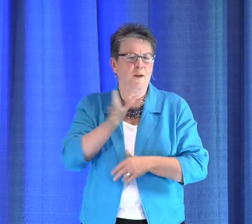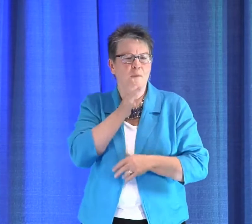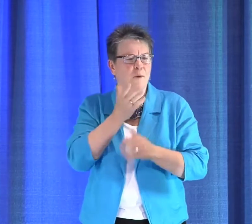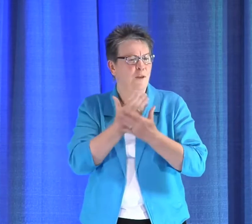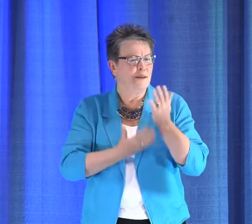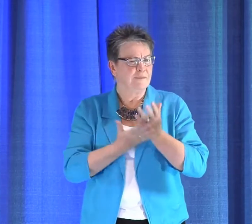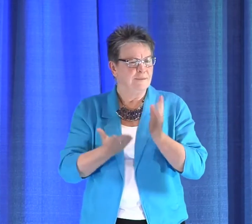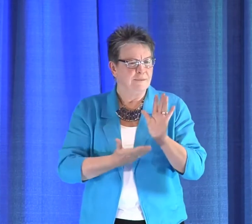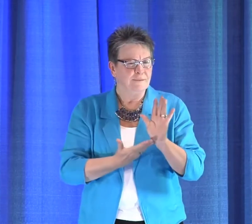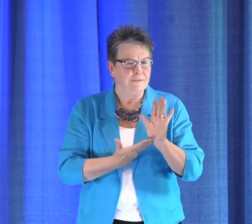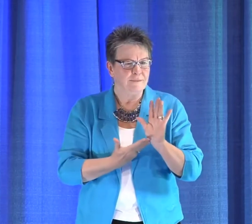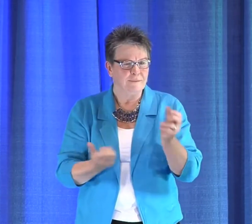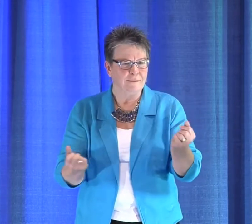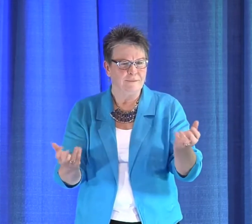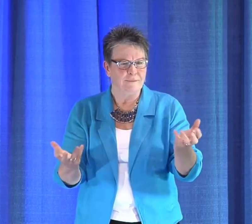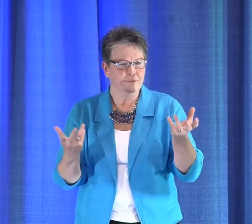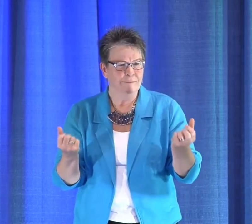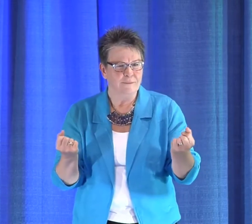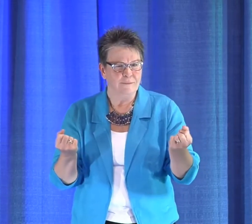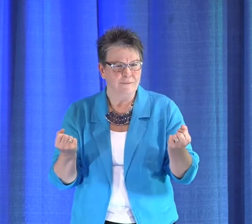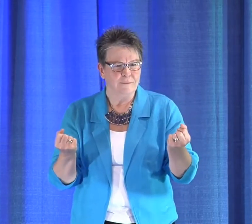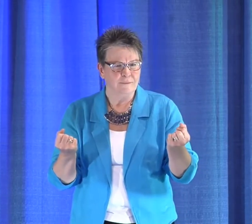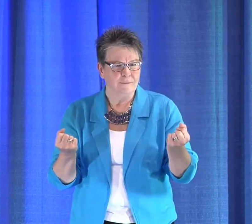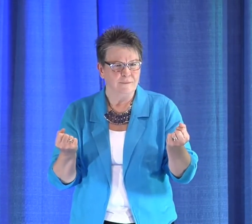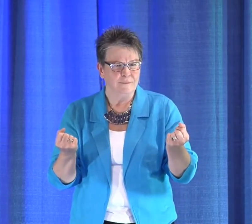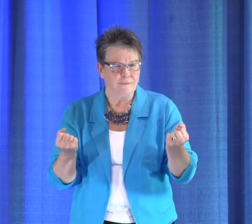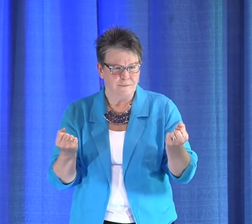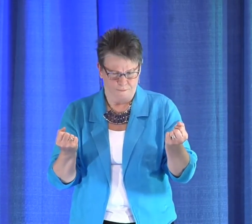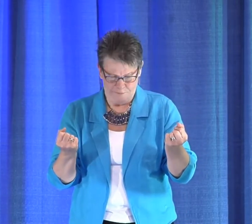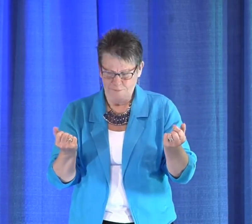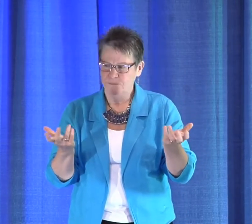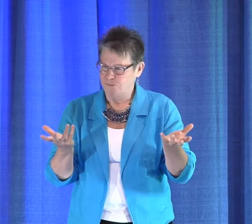It's important that deaf consumers know about this.